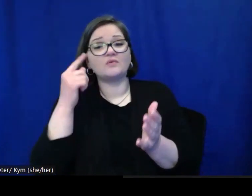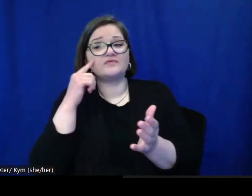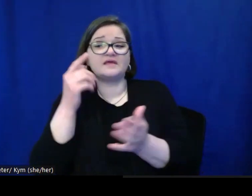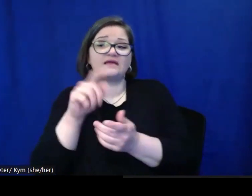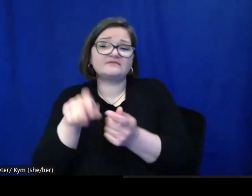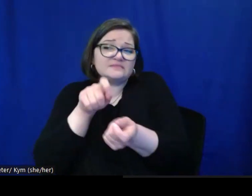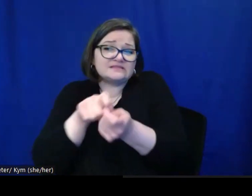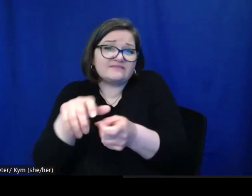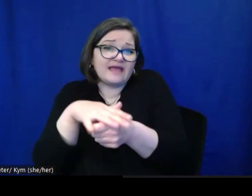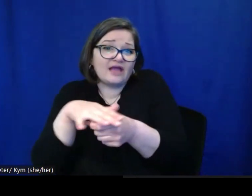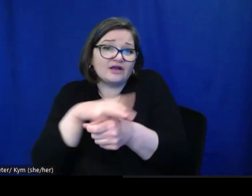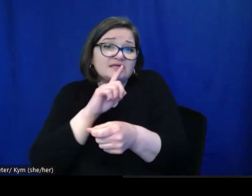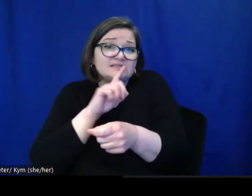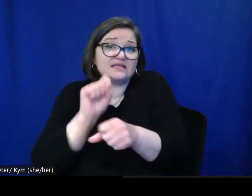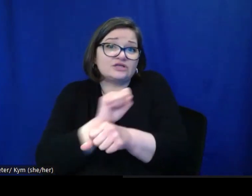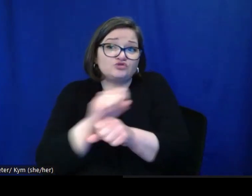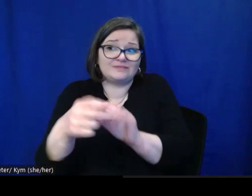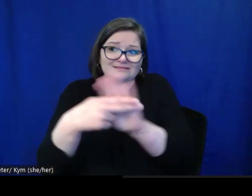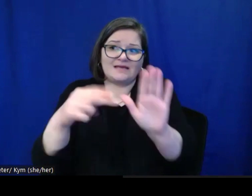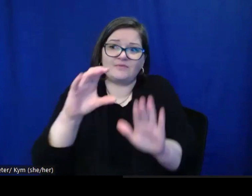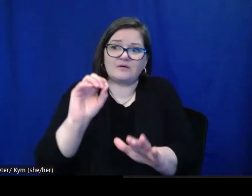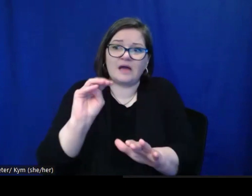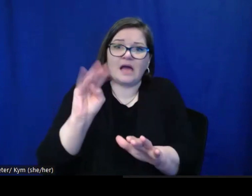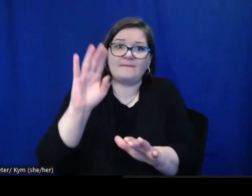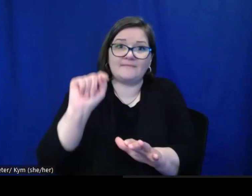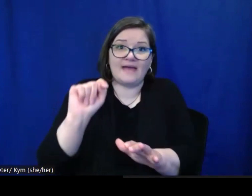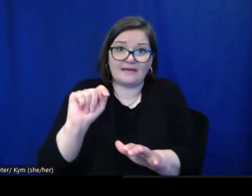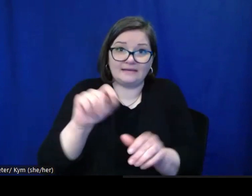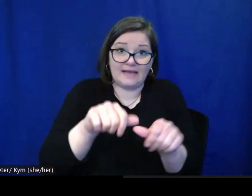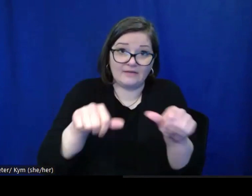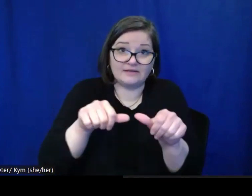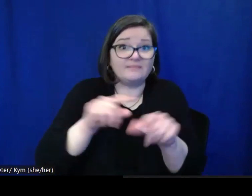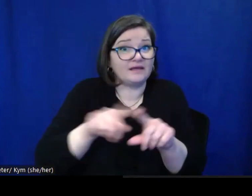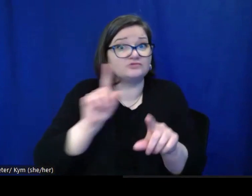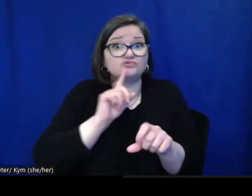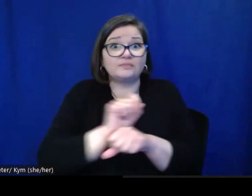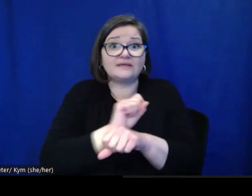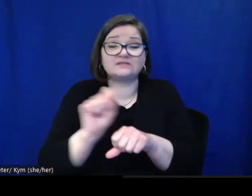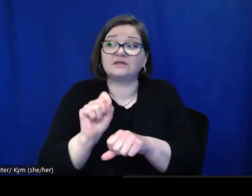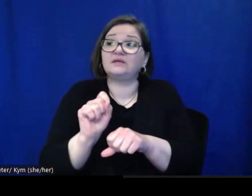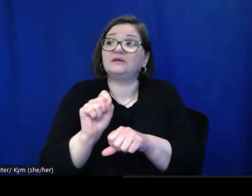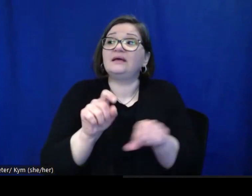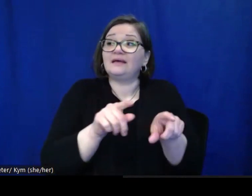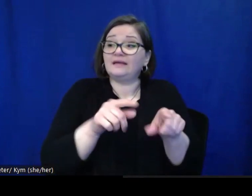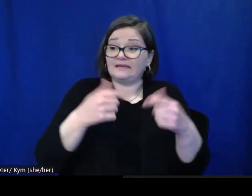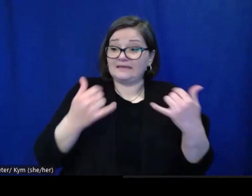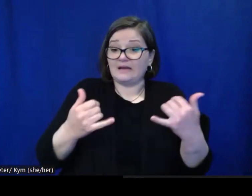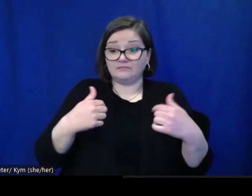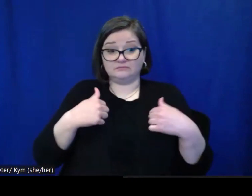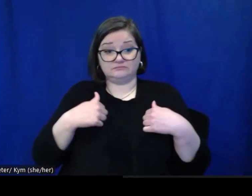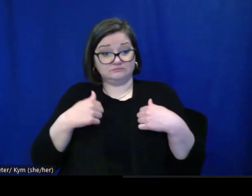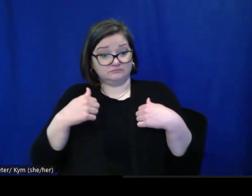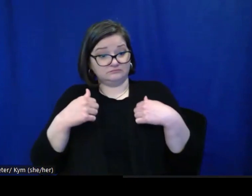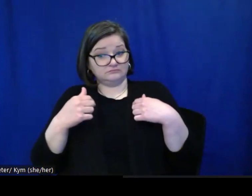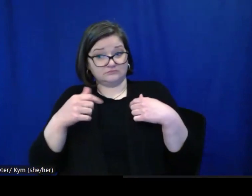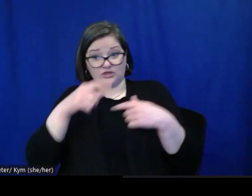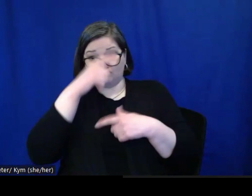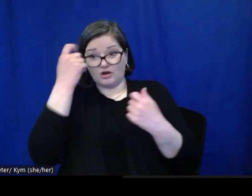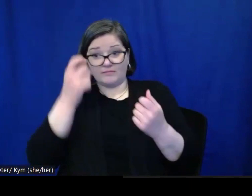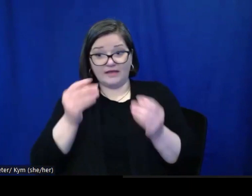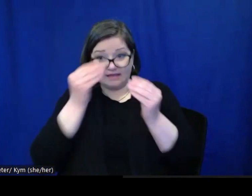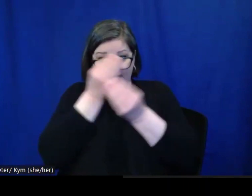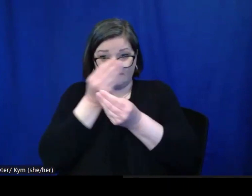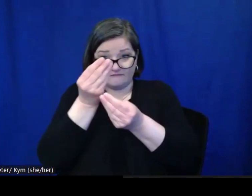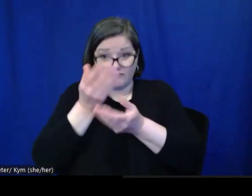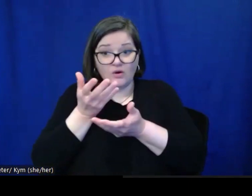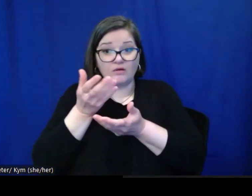as combat areas, but they are. One of the things I would say as being a trauma-informed provider who is going to serve